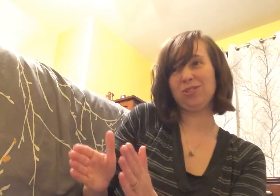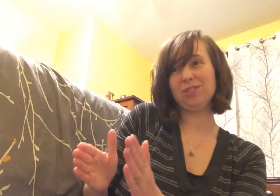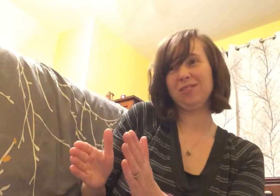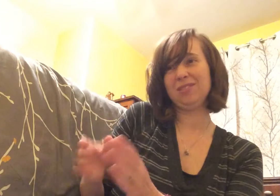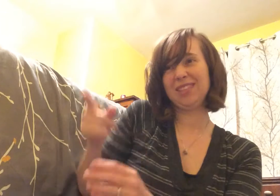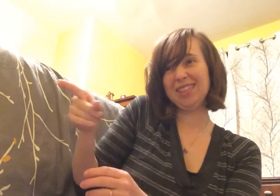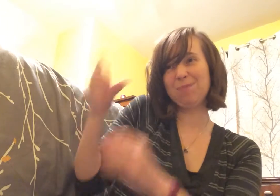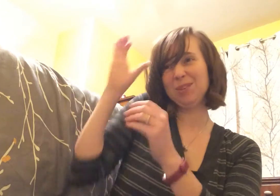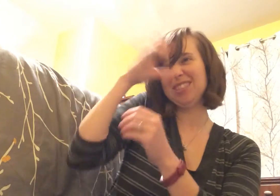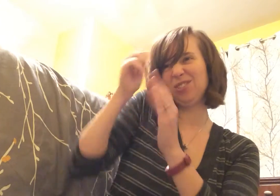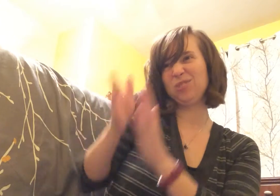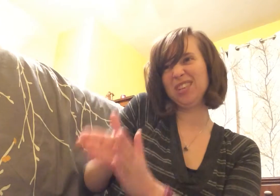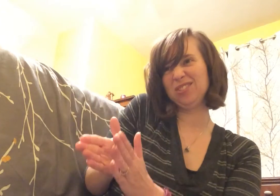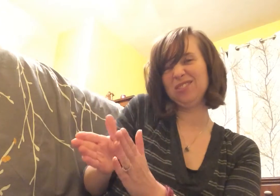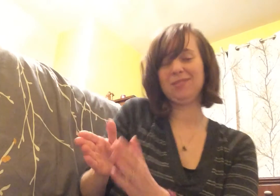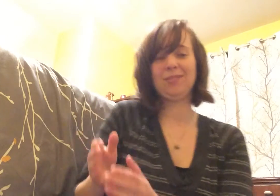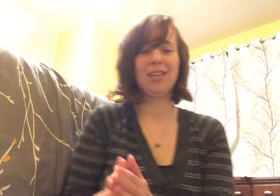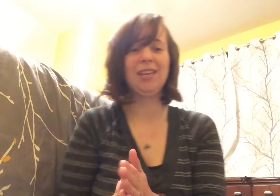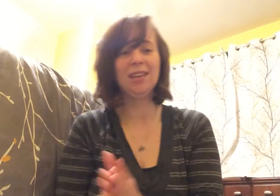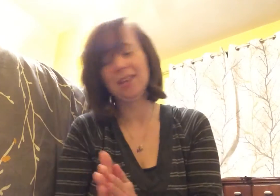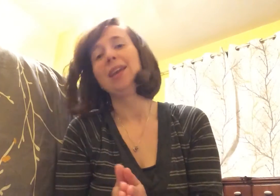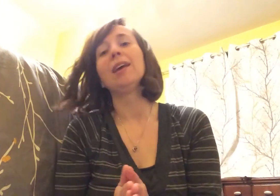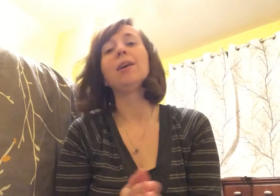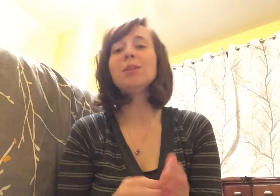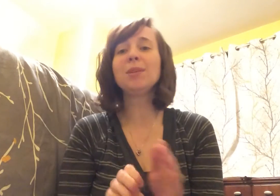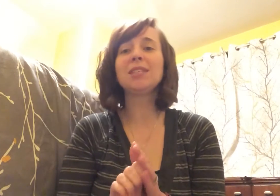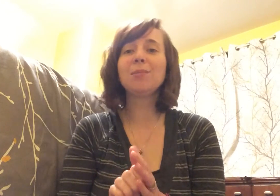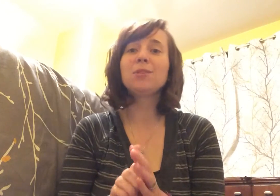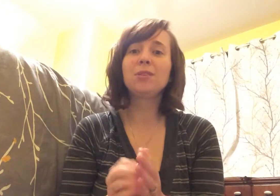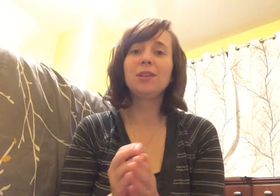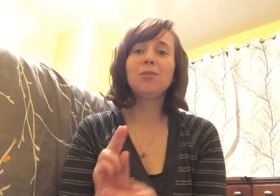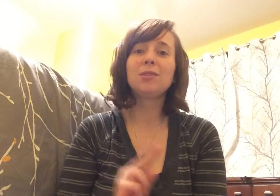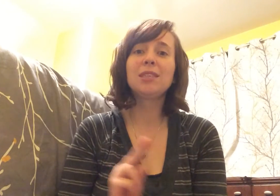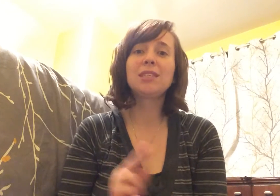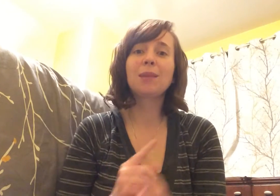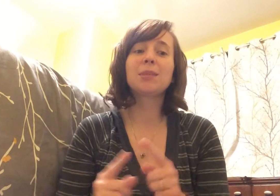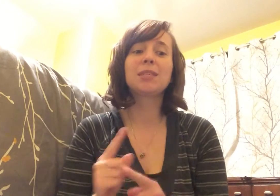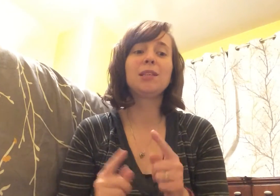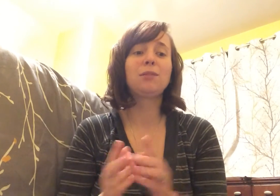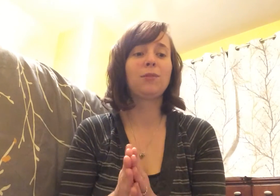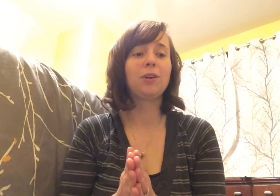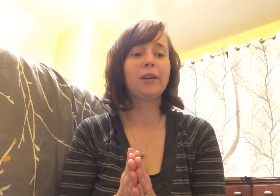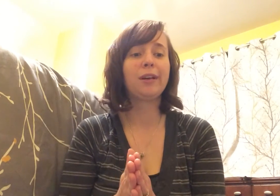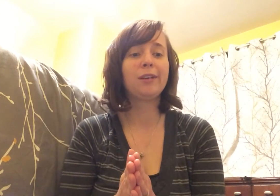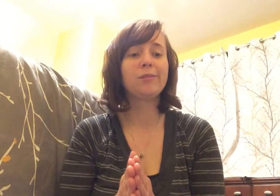Stranger. That person's stranger. Okay. Some examples you can use these types of signs for.